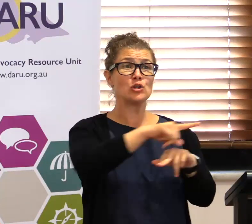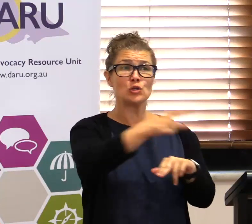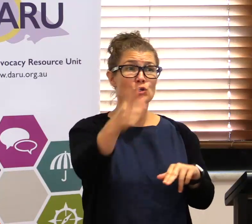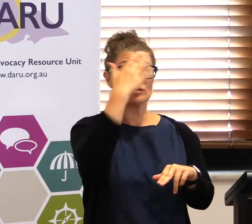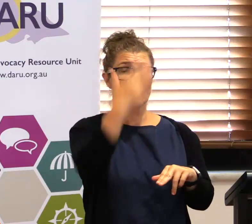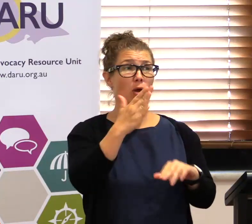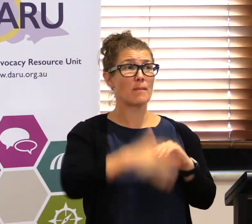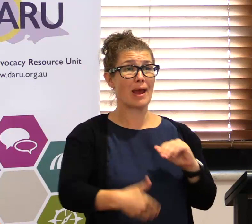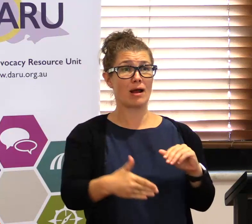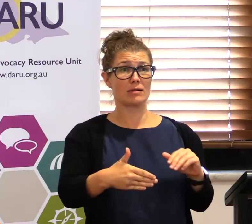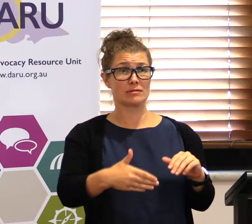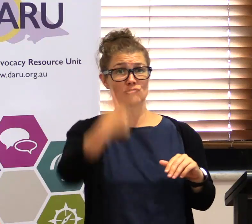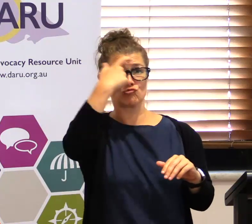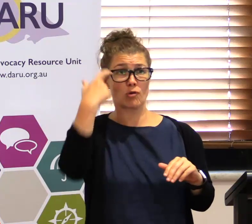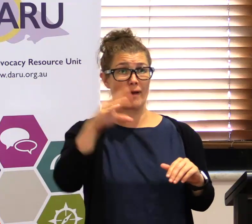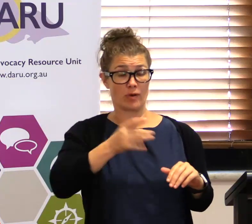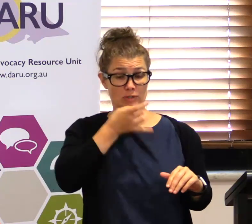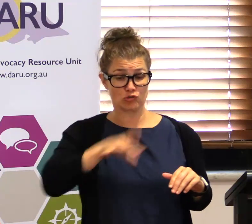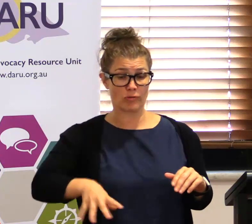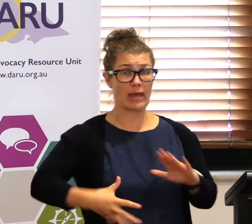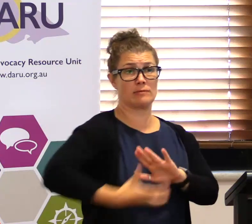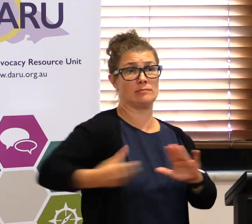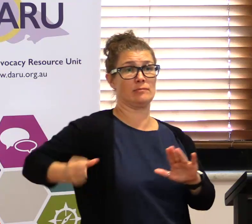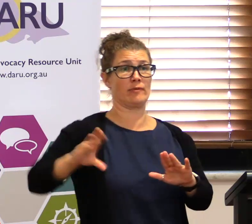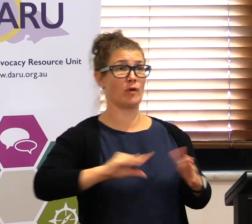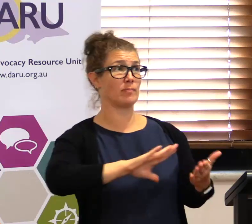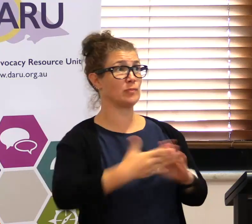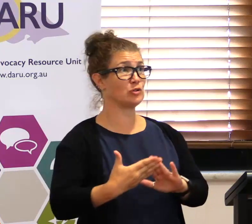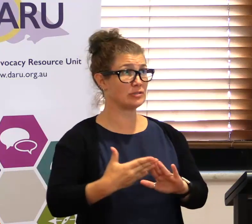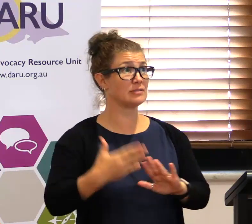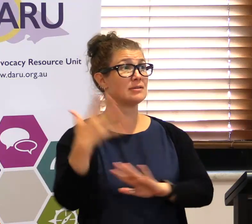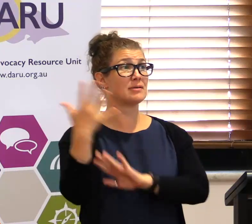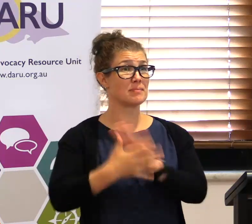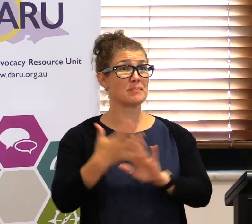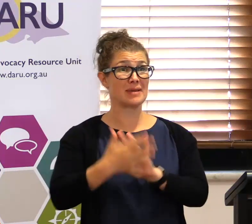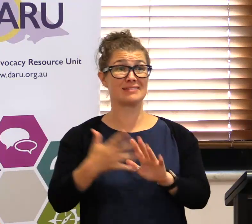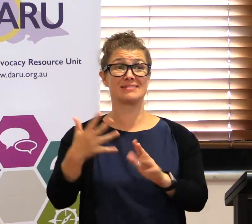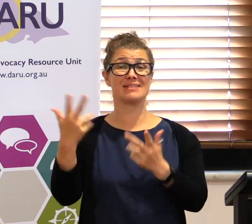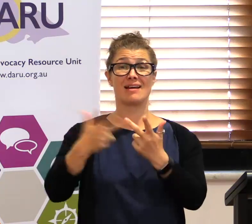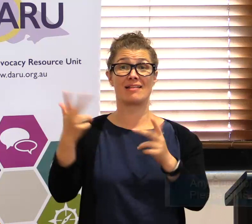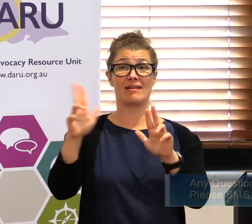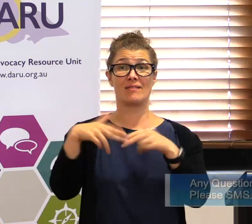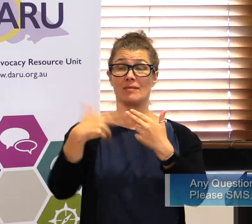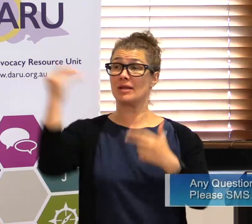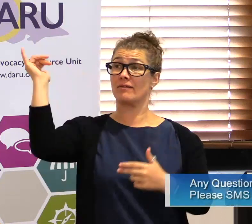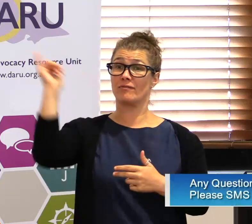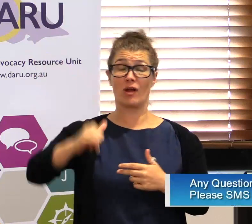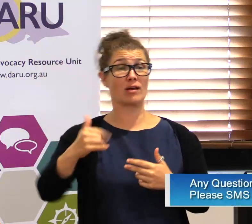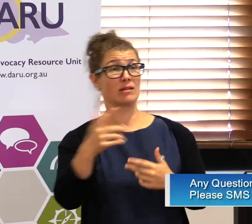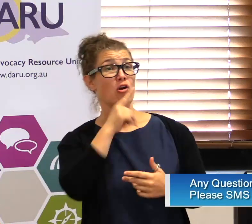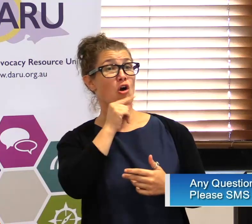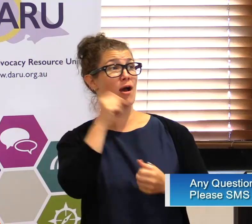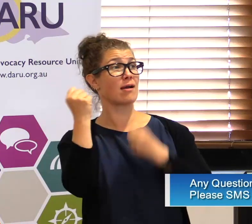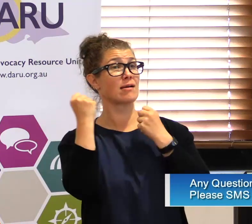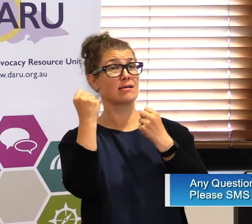child being removed from a community, the procedure is territory families fly in unannounced, hire a car,